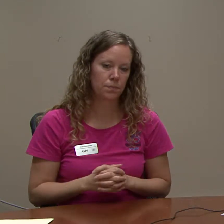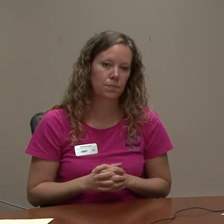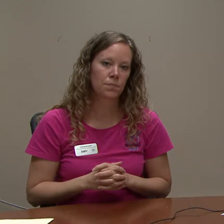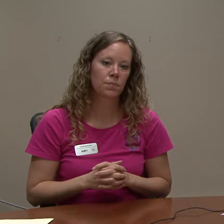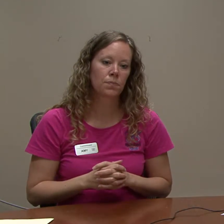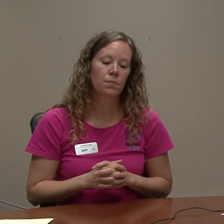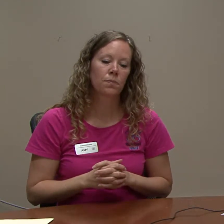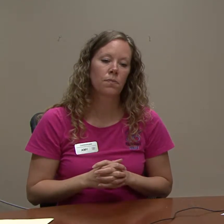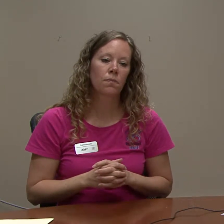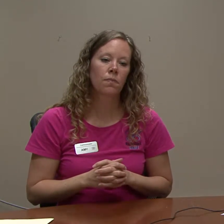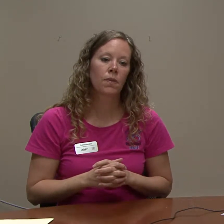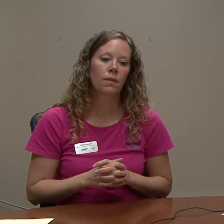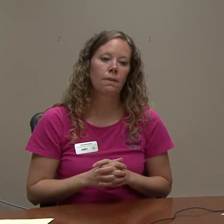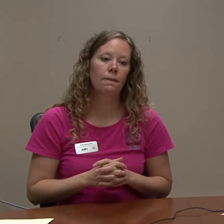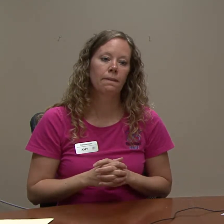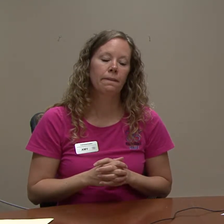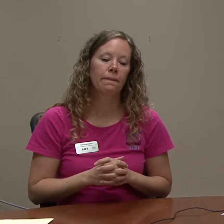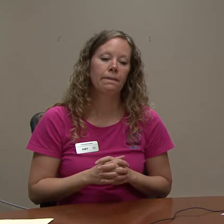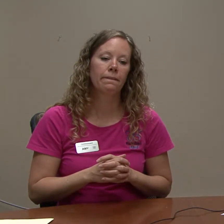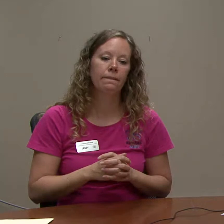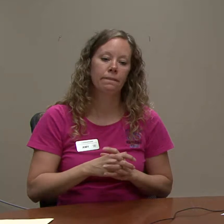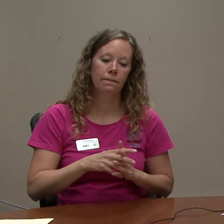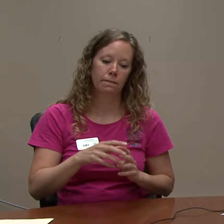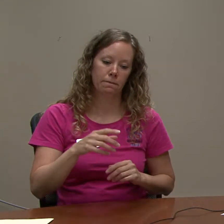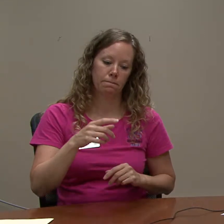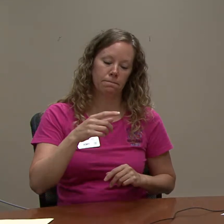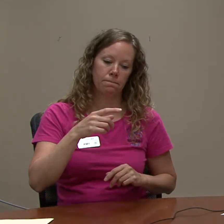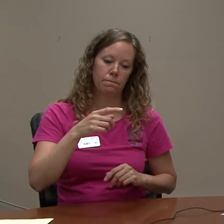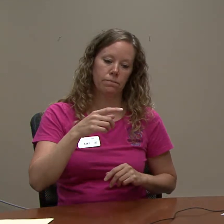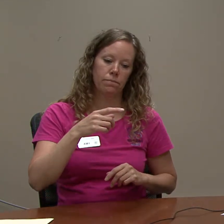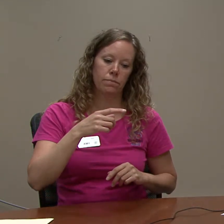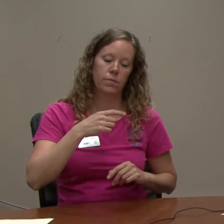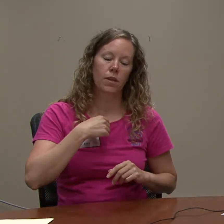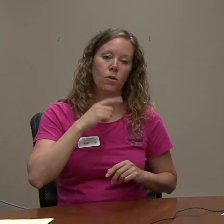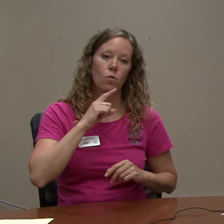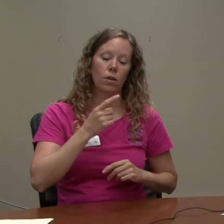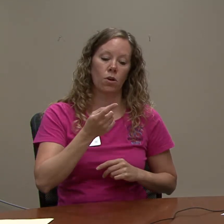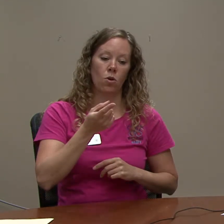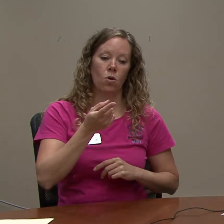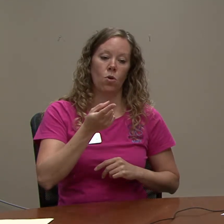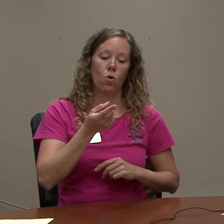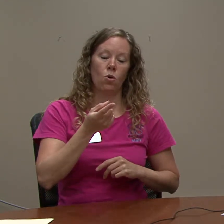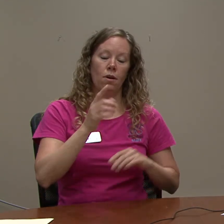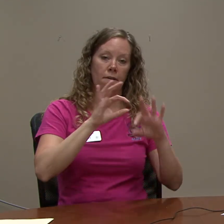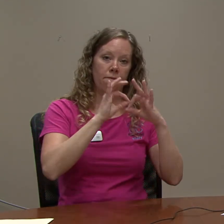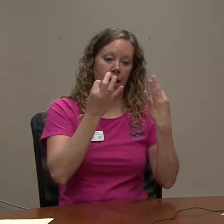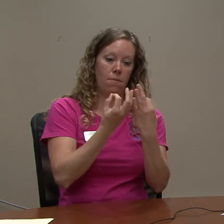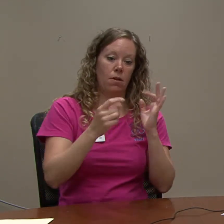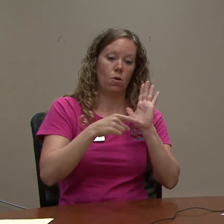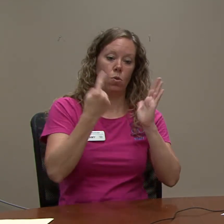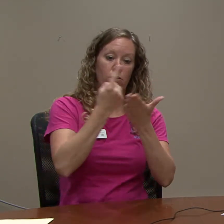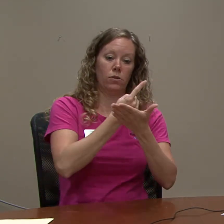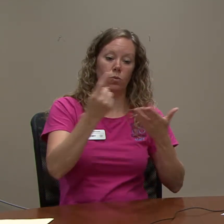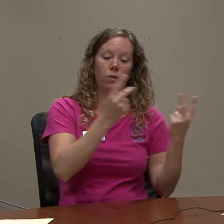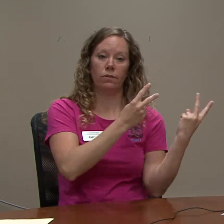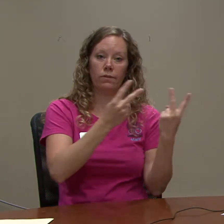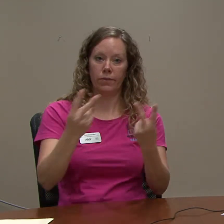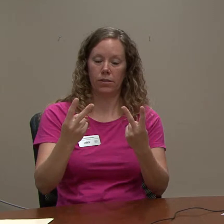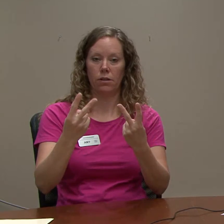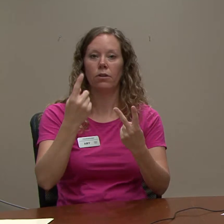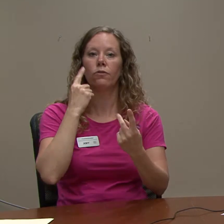At the time, BRHD reserves the right to not schedule more than one visit by one person once a week for each